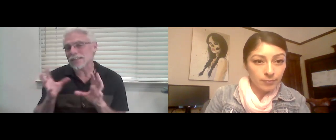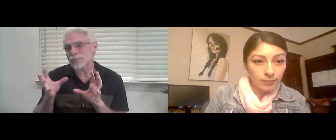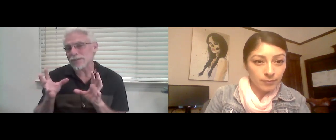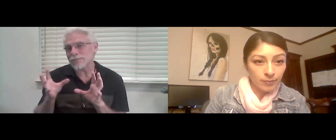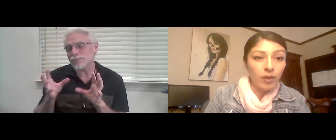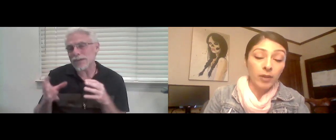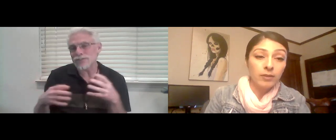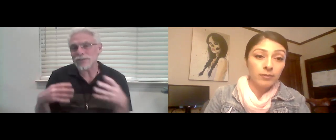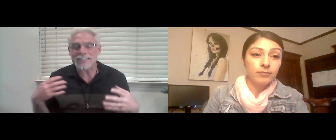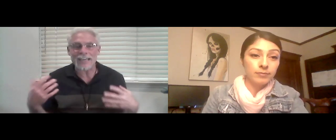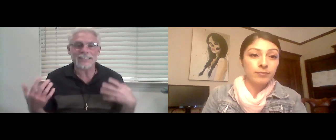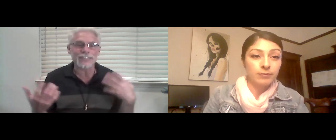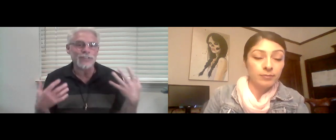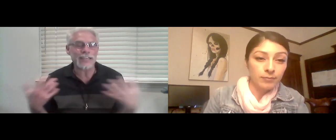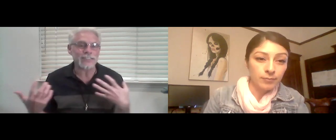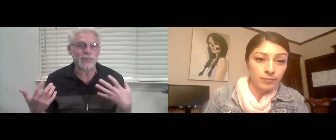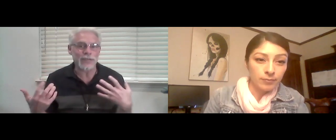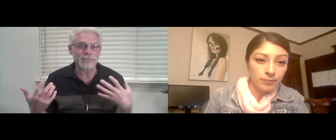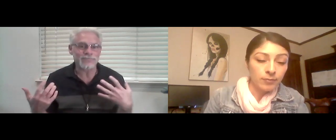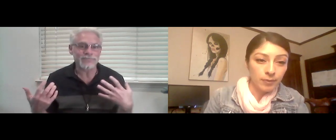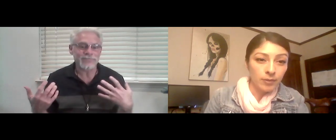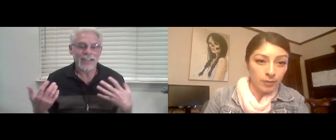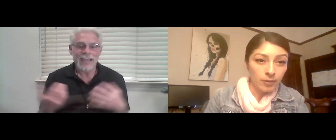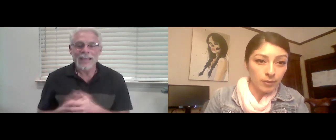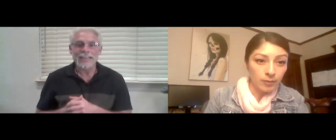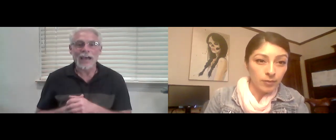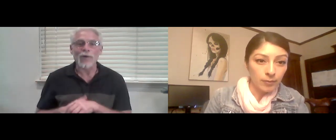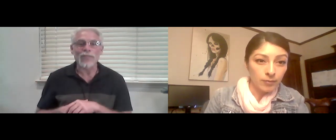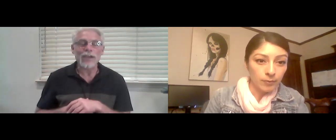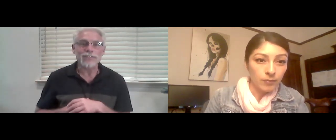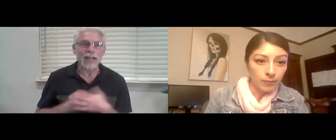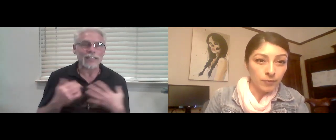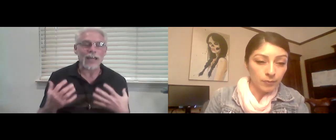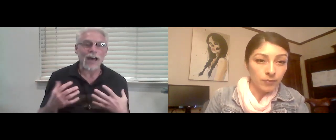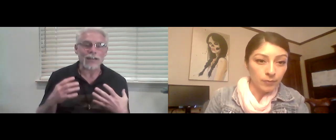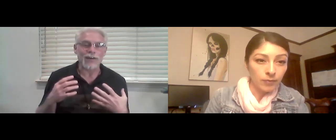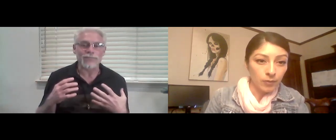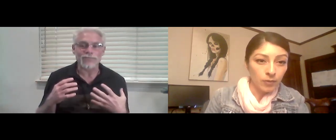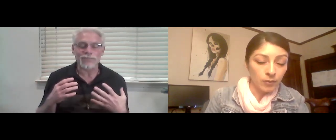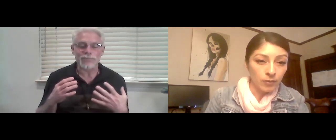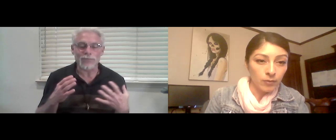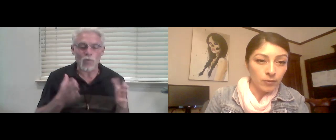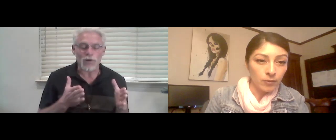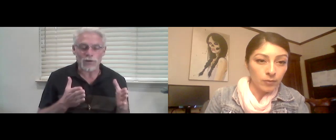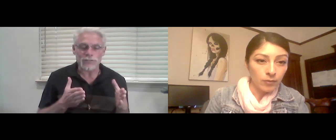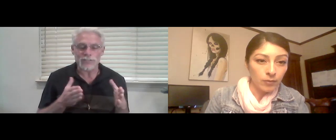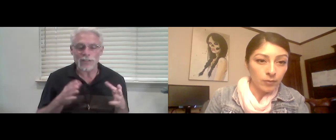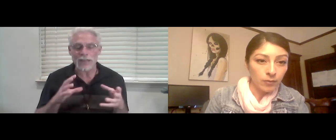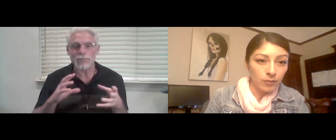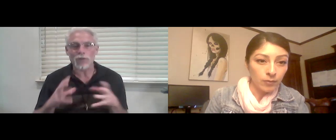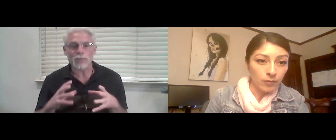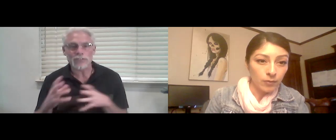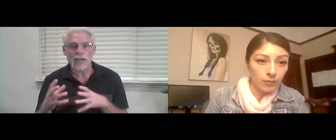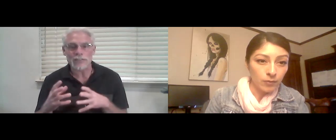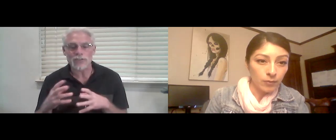a little bit because Okay. you can dance to it. Now, there's a lot of words that